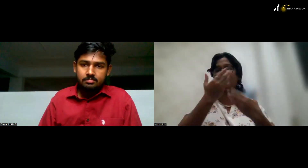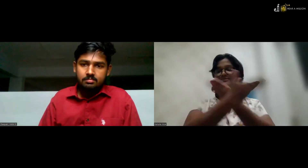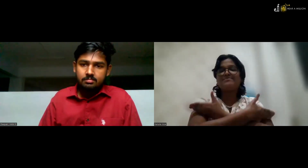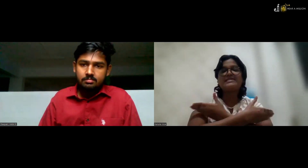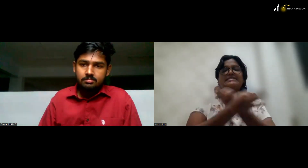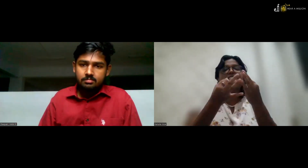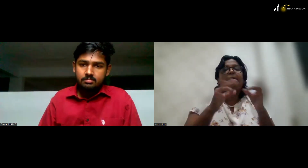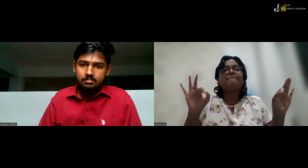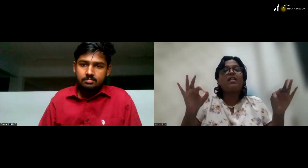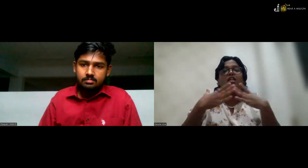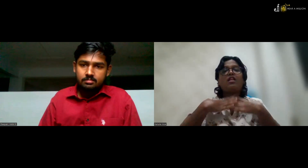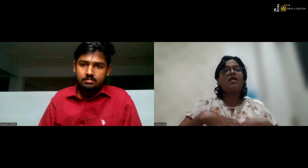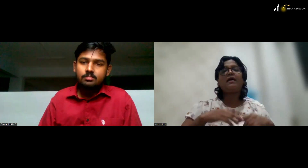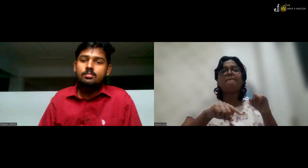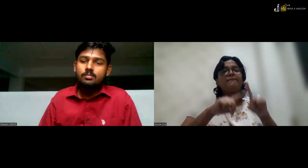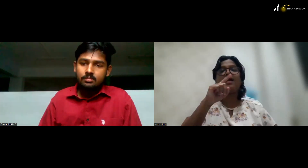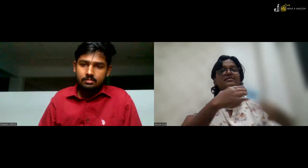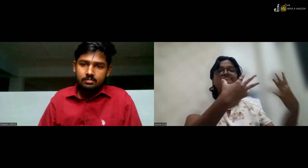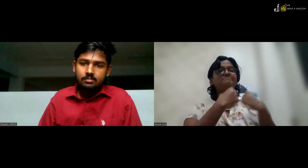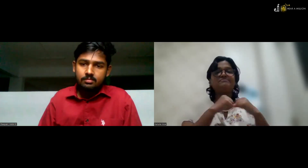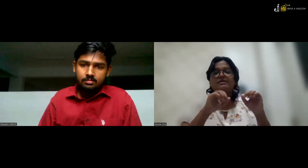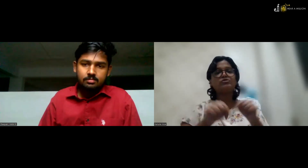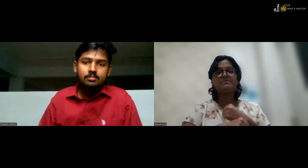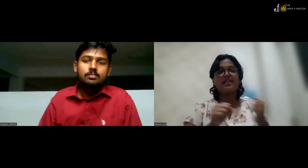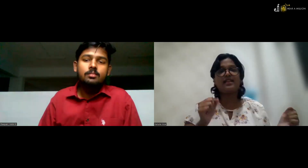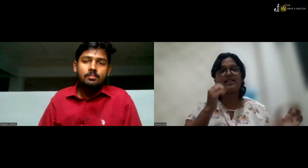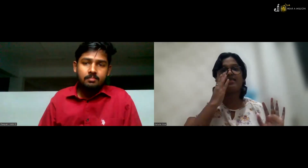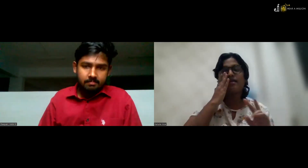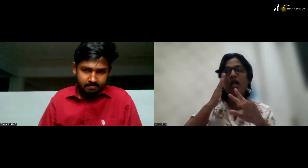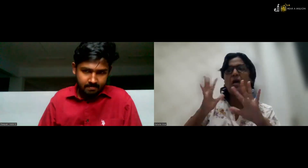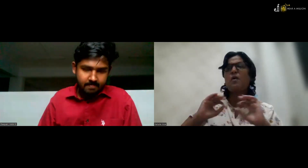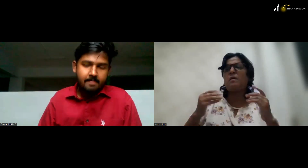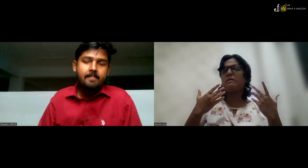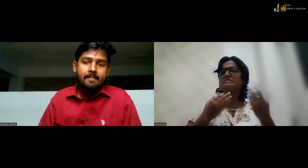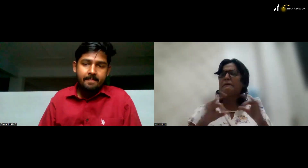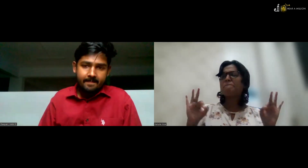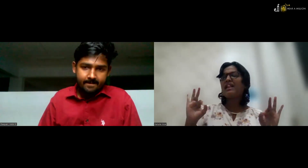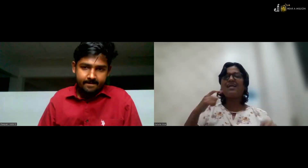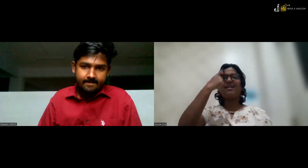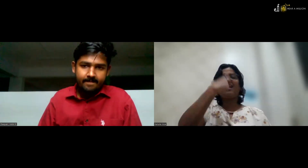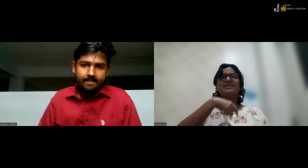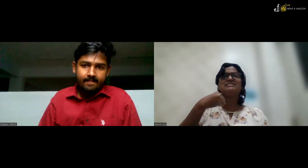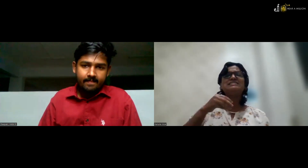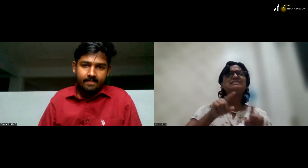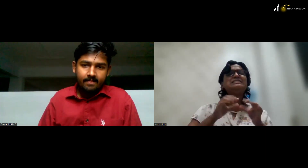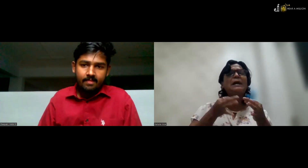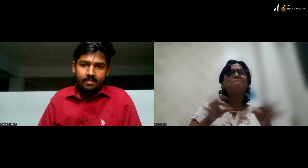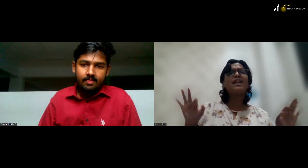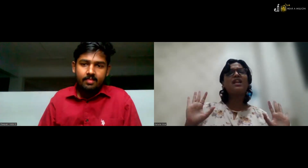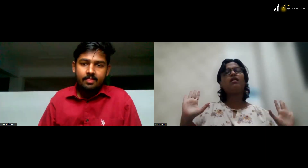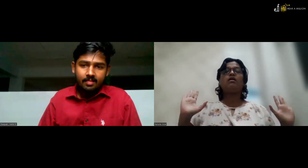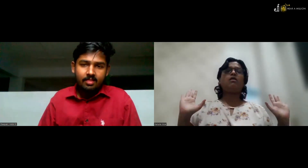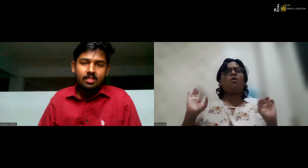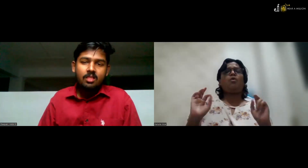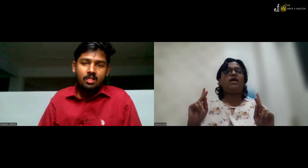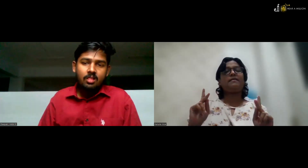any revealing clothes and all, that could be, I could become an easy target for them. If I would be wearing, I mean, simple